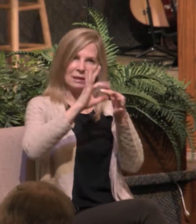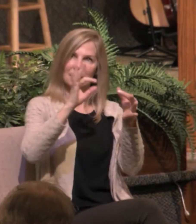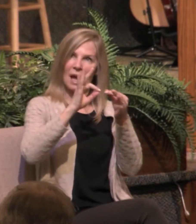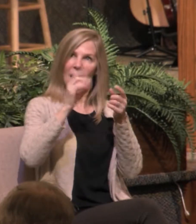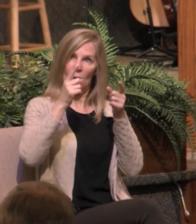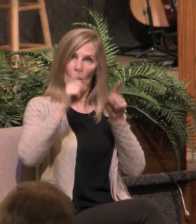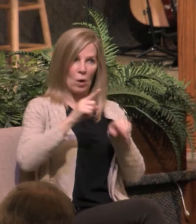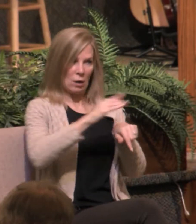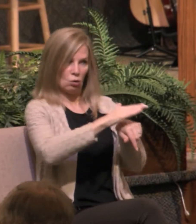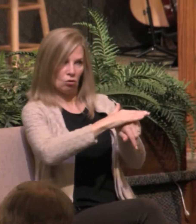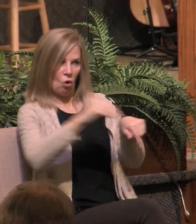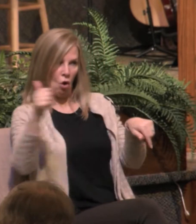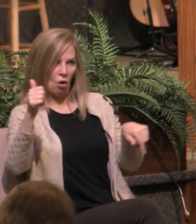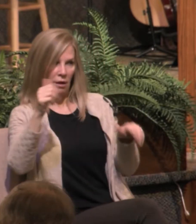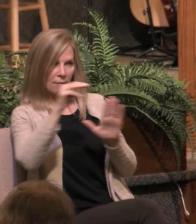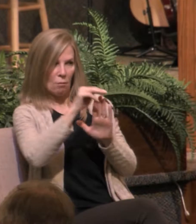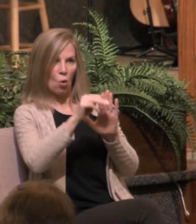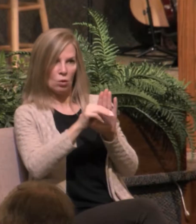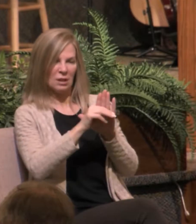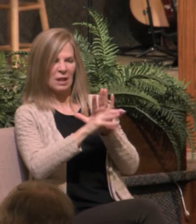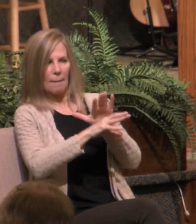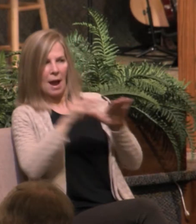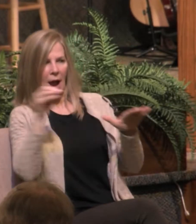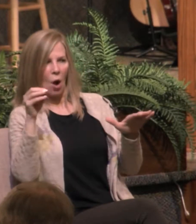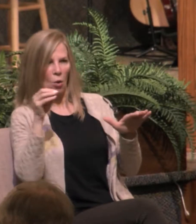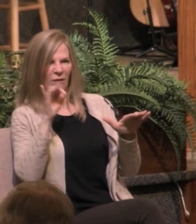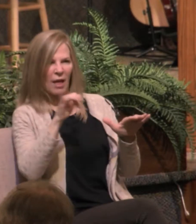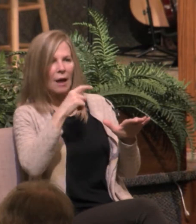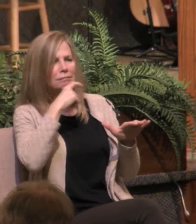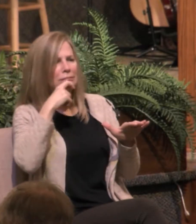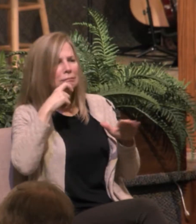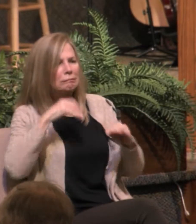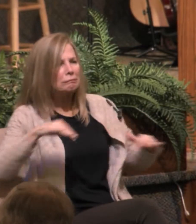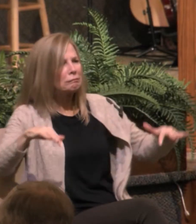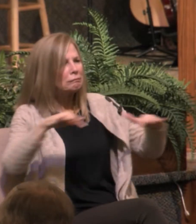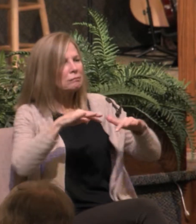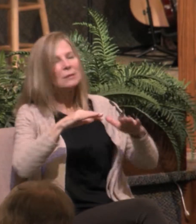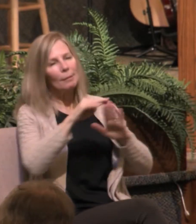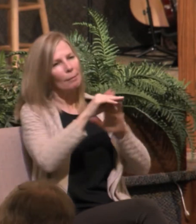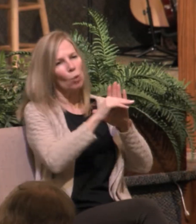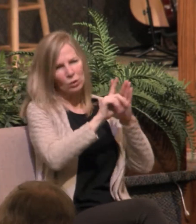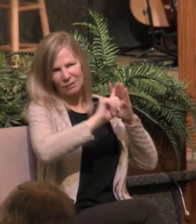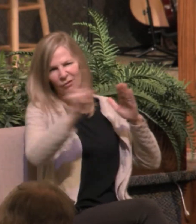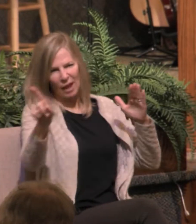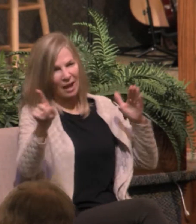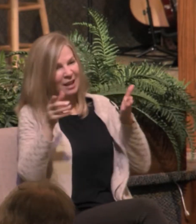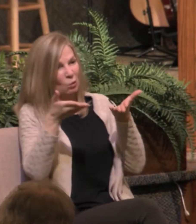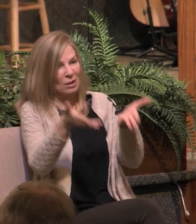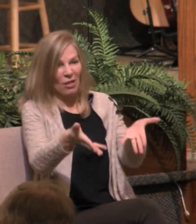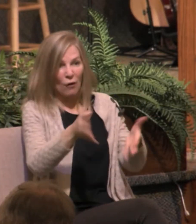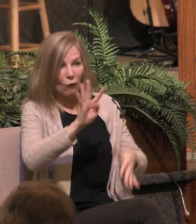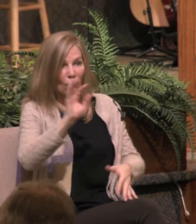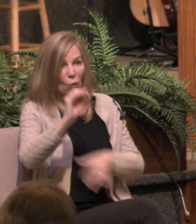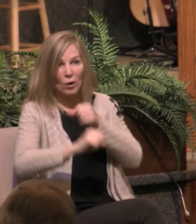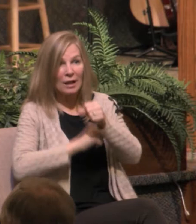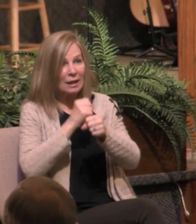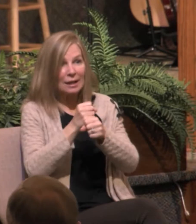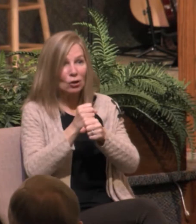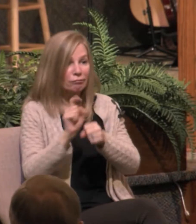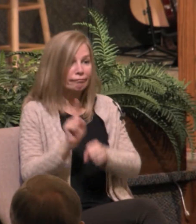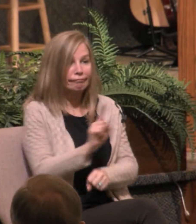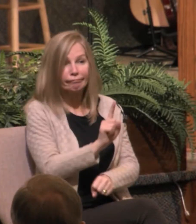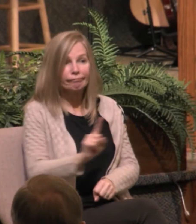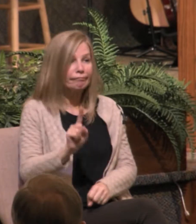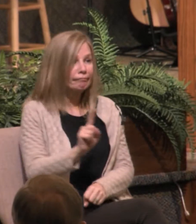calling Moses out of the wilderness. Now again, Moses had fled and he stayed there for 40 years away from Egypt. And he was living